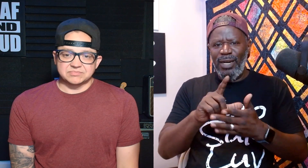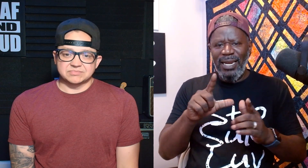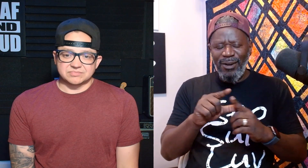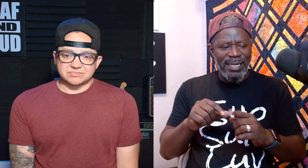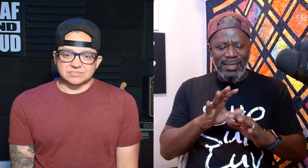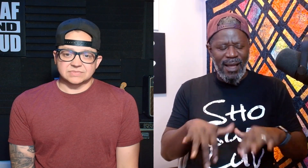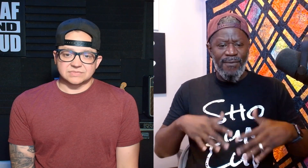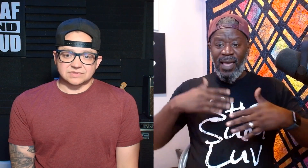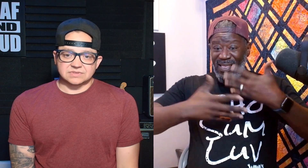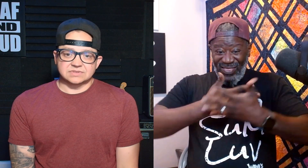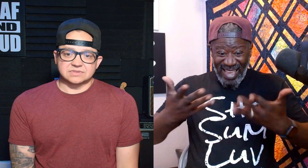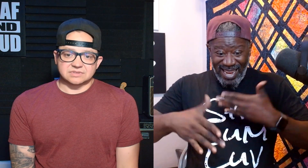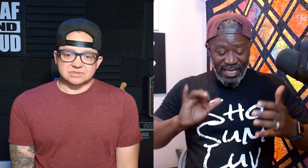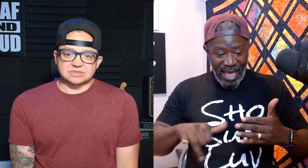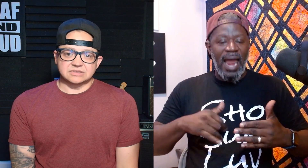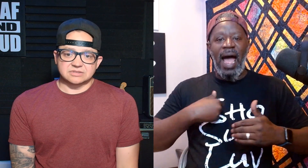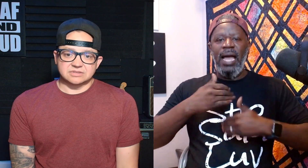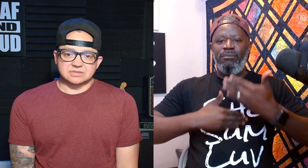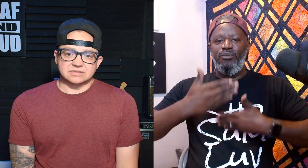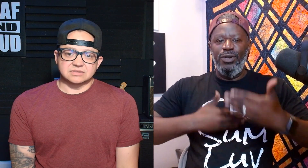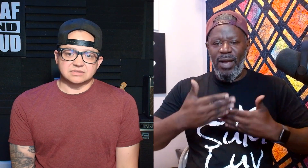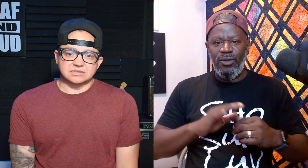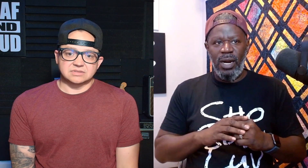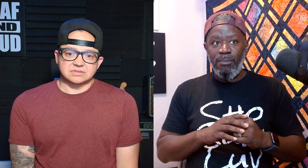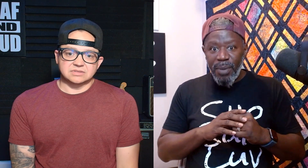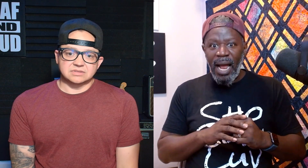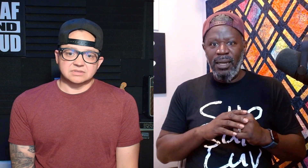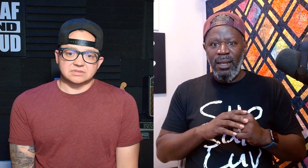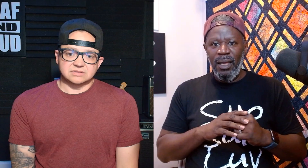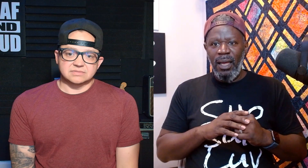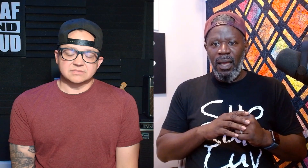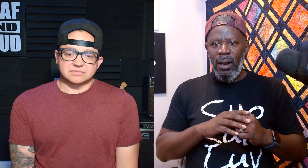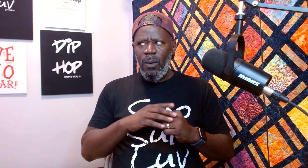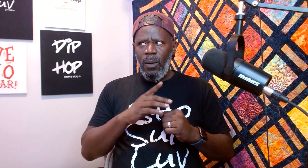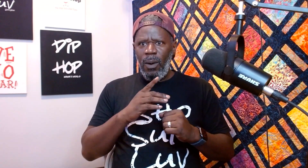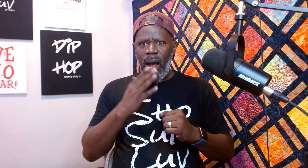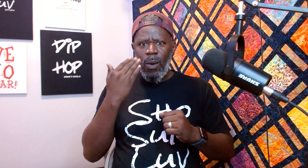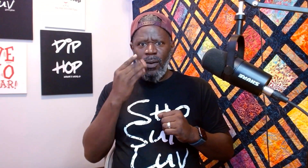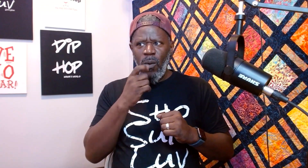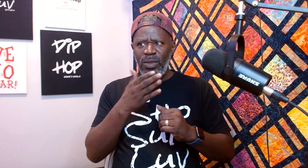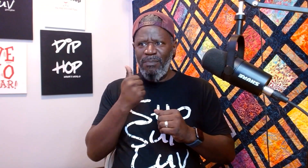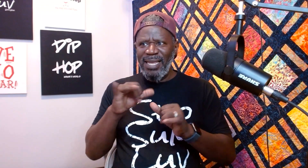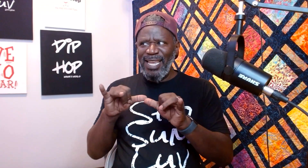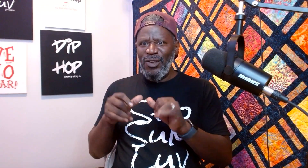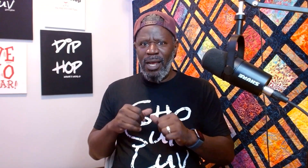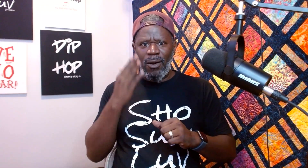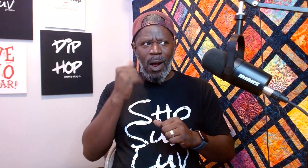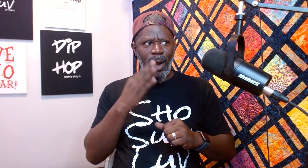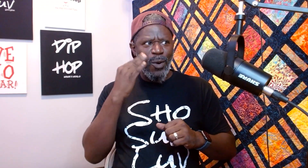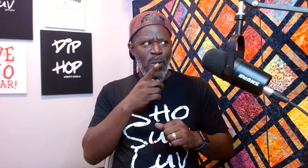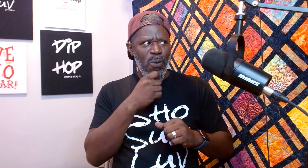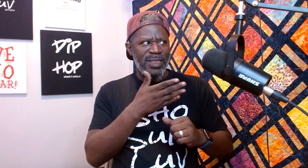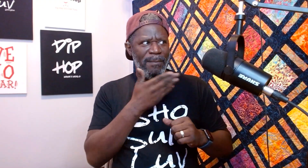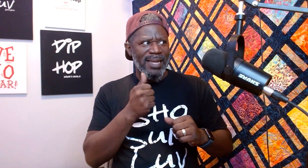rapping, lyrics and stuff. Things like that, I progressed on it. But how do I know who's the best engineer?